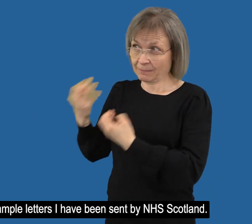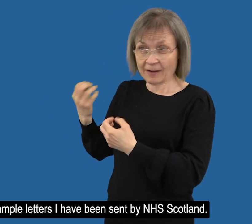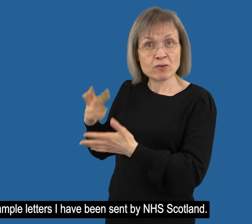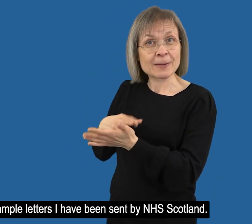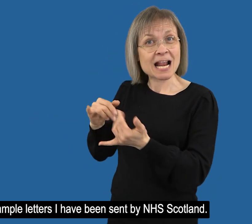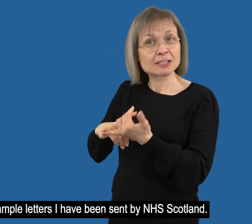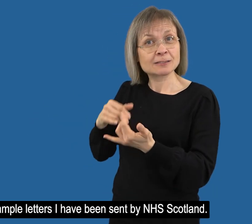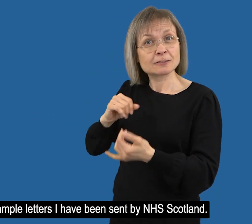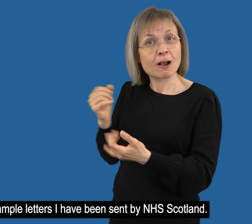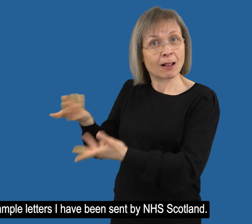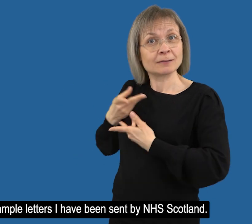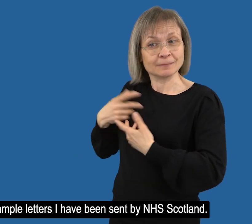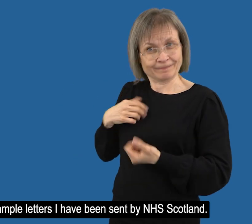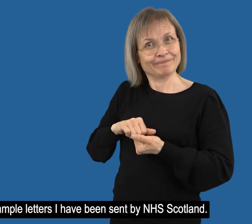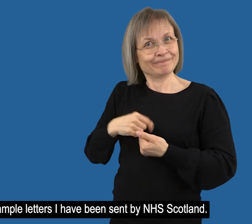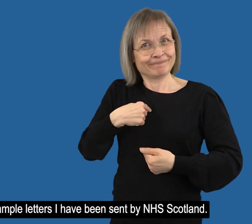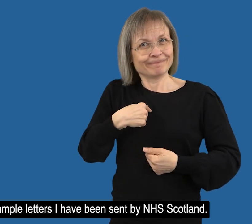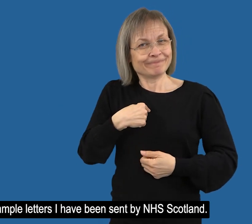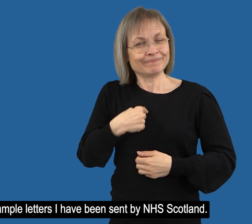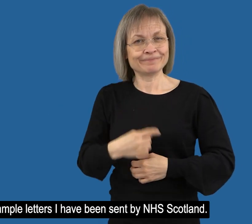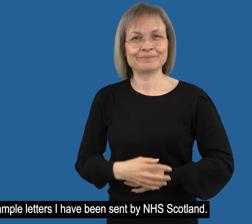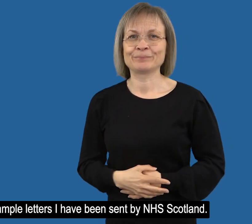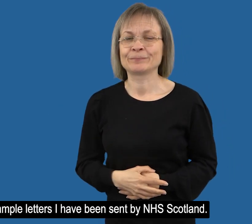For example, letters I have been sent by NHS Scotland.